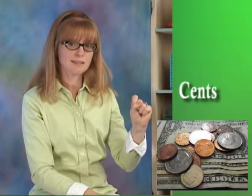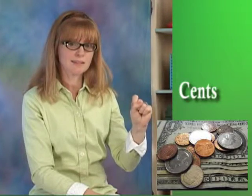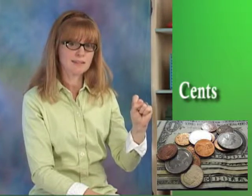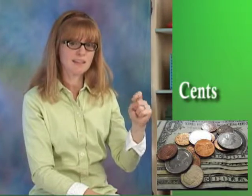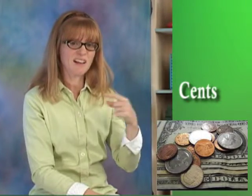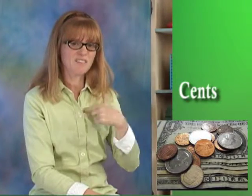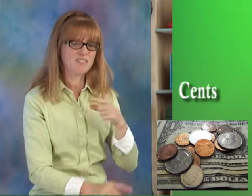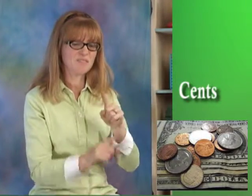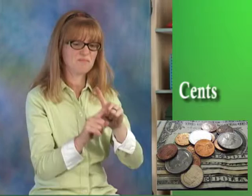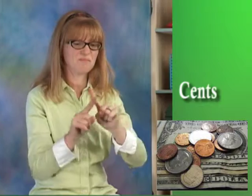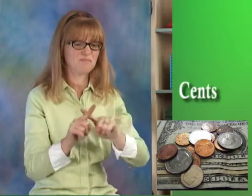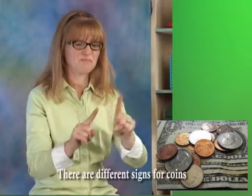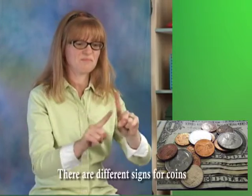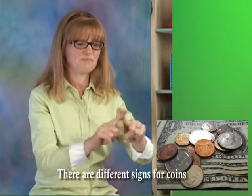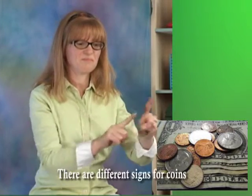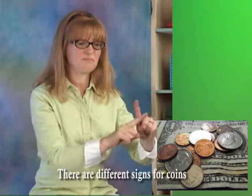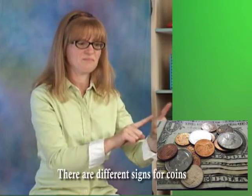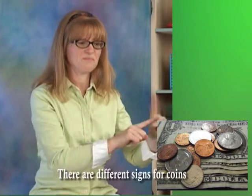Cents.